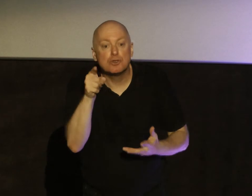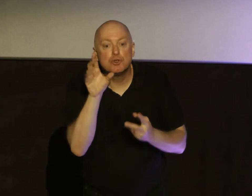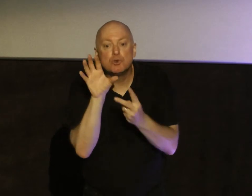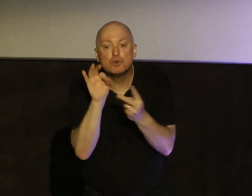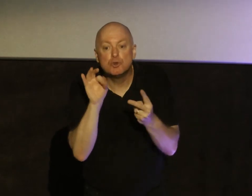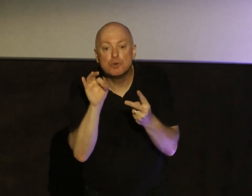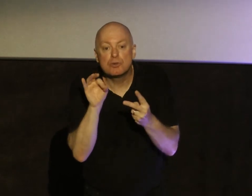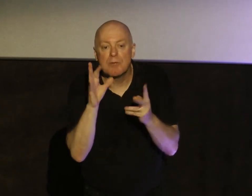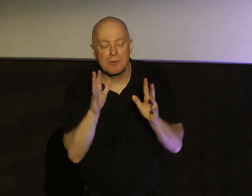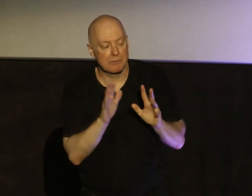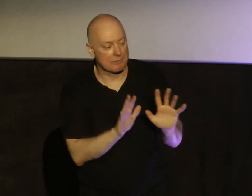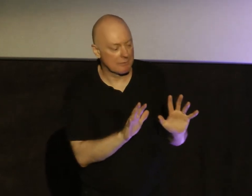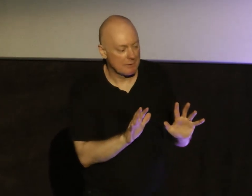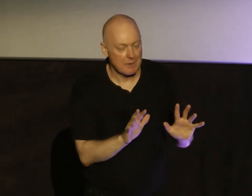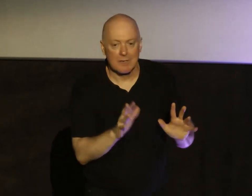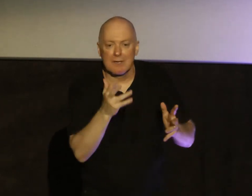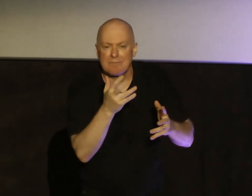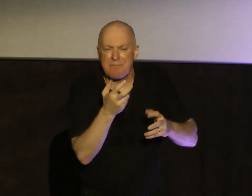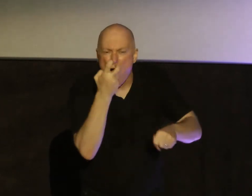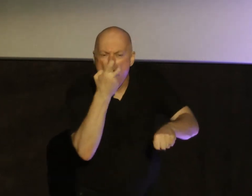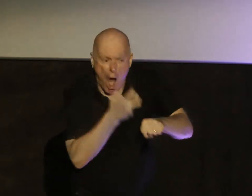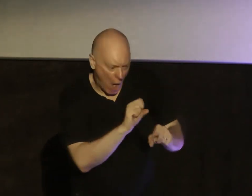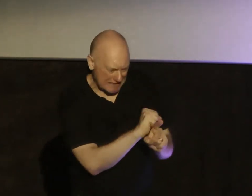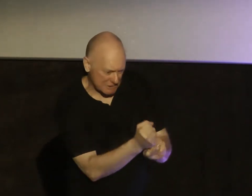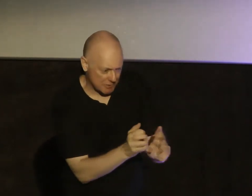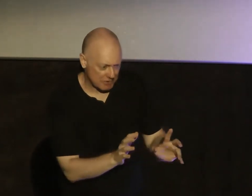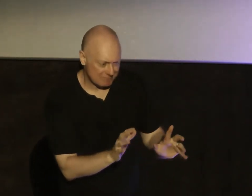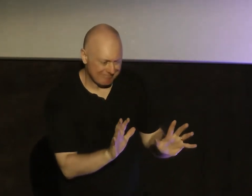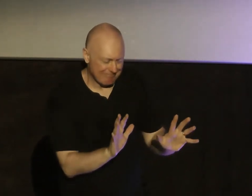your eyes to some hard things that need to be addressed?